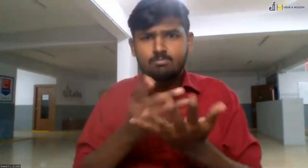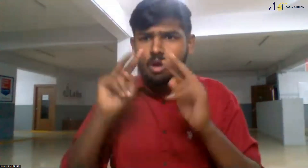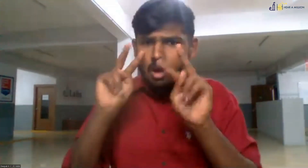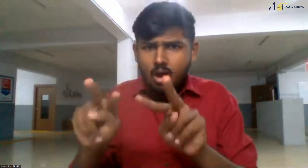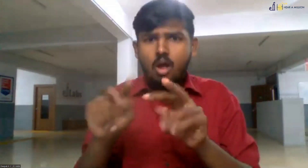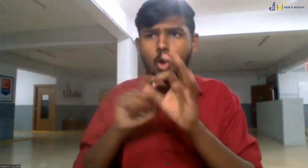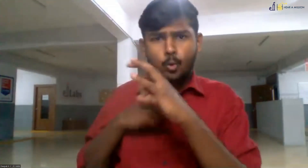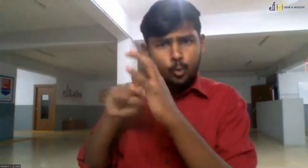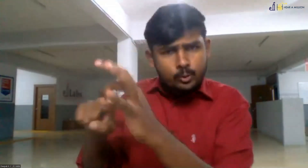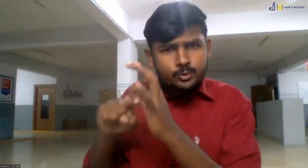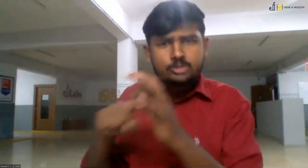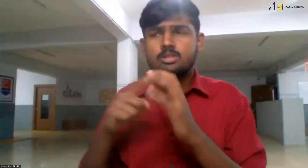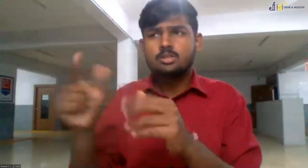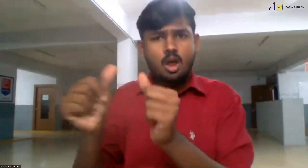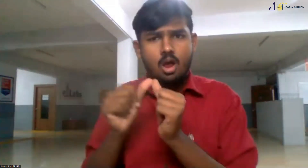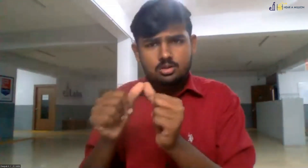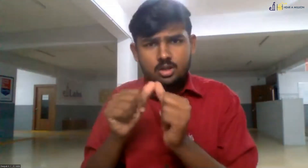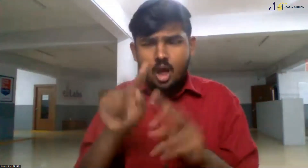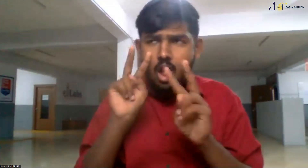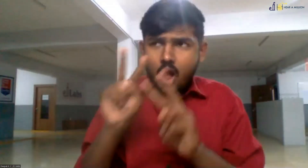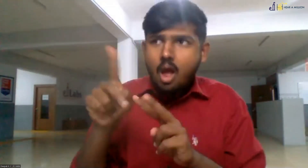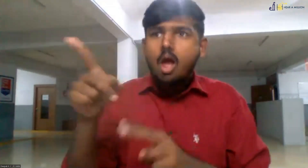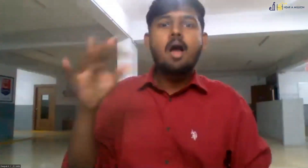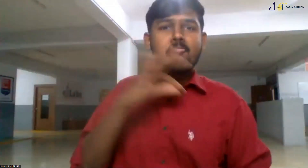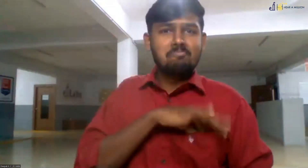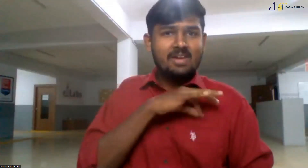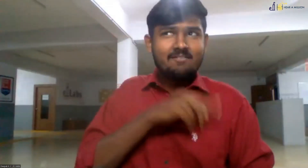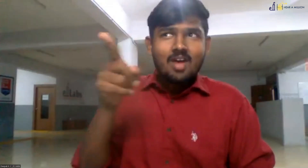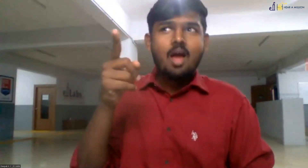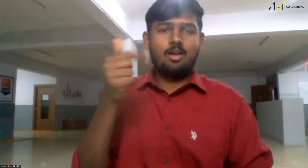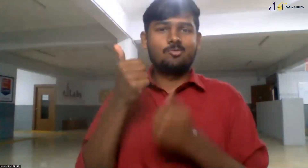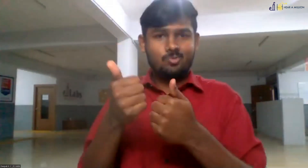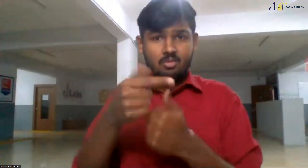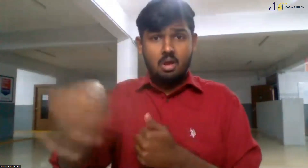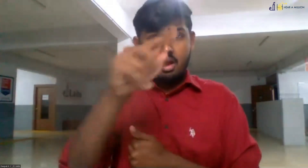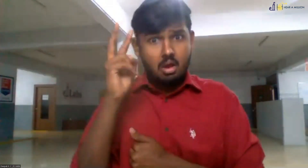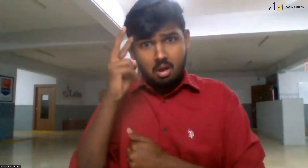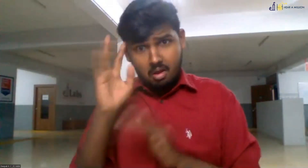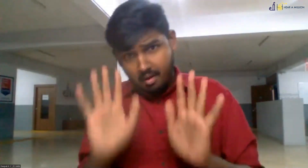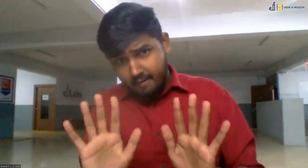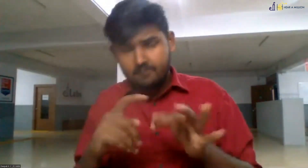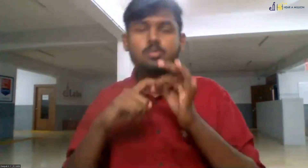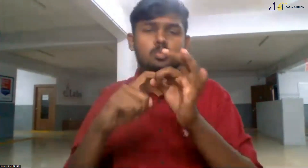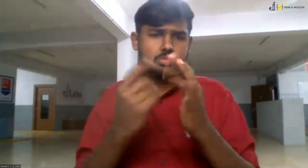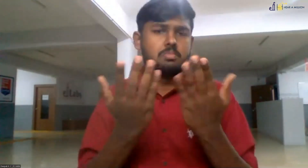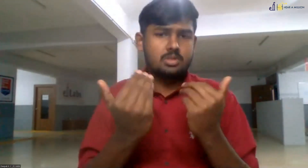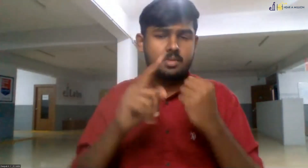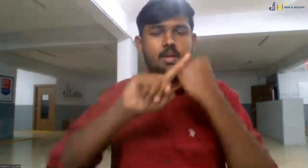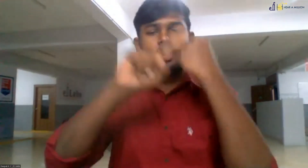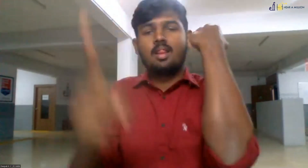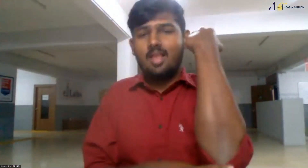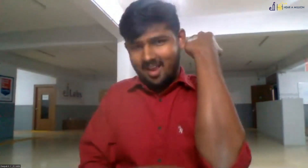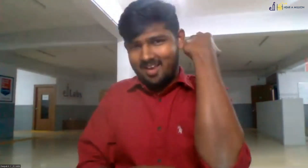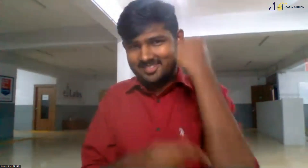this is a good platform for everybody to learn. You can ask the query to the presenters and